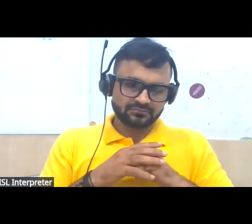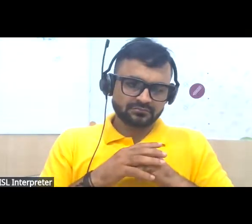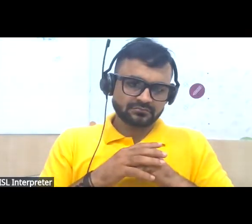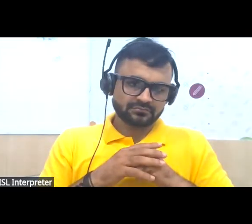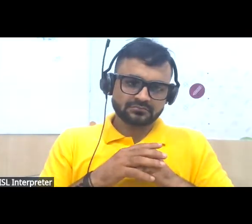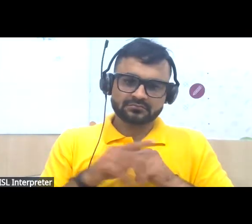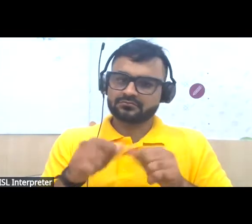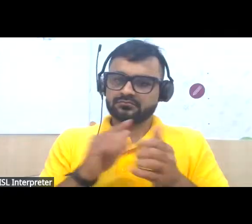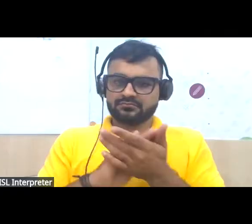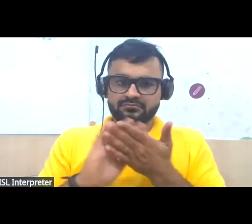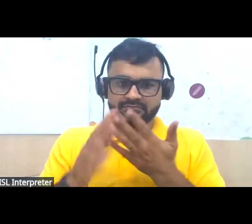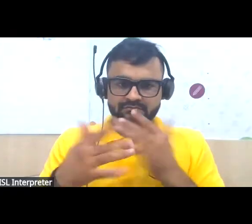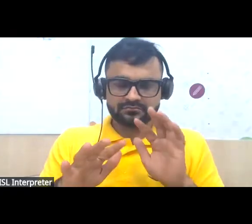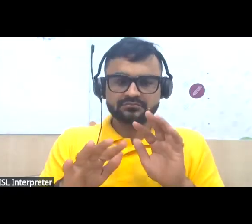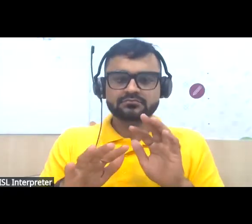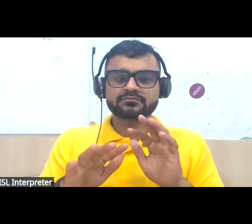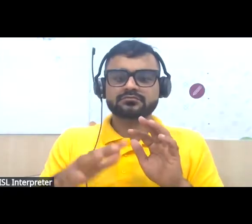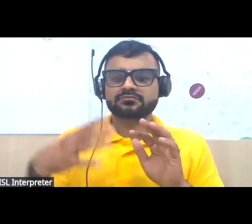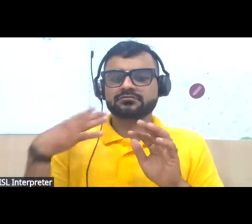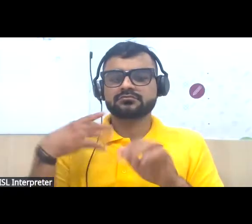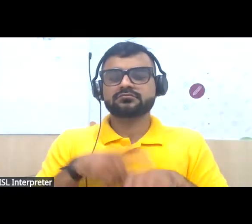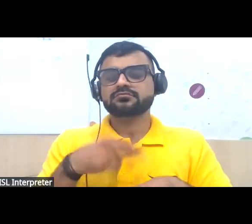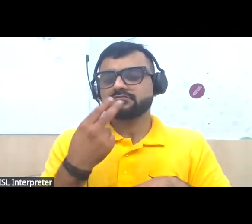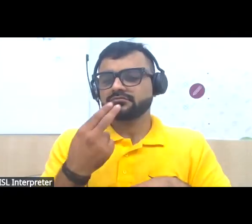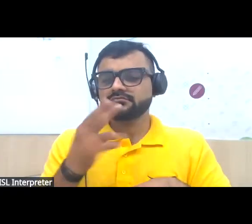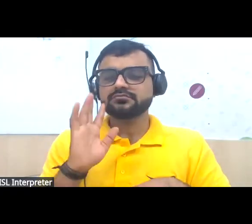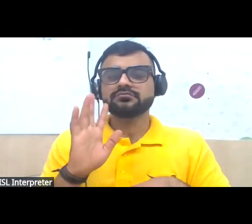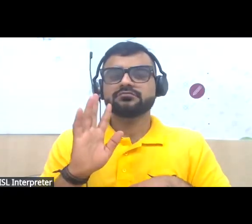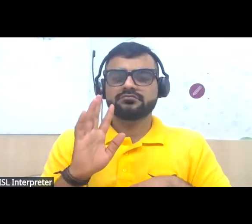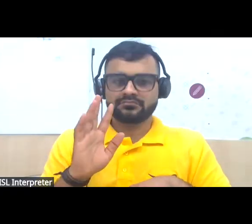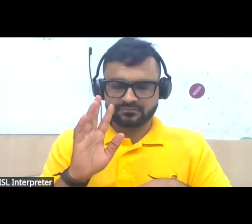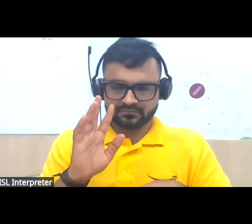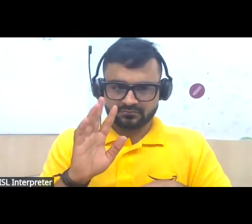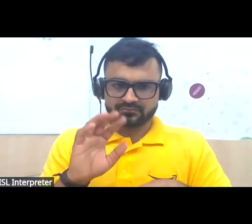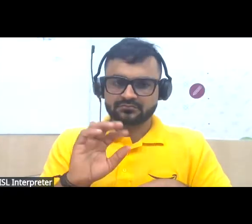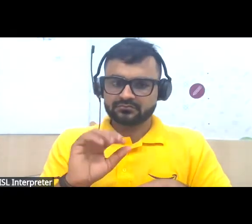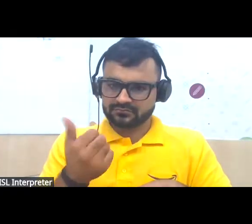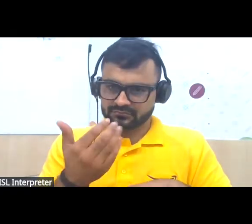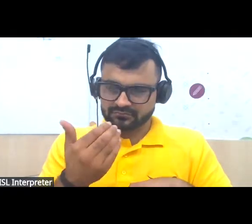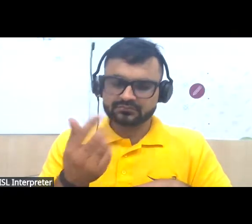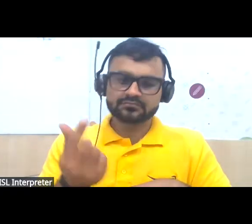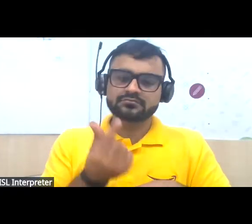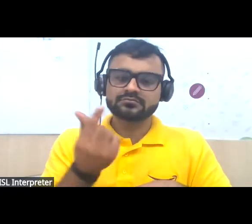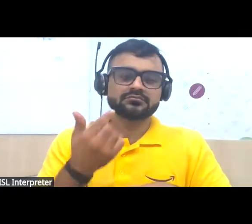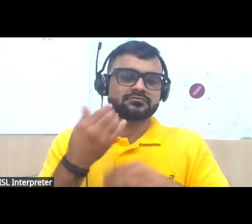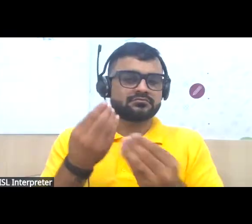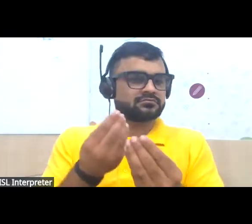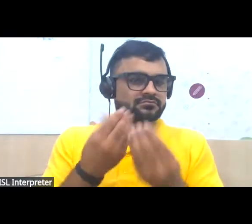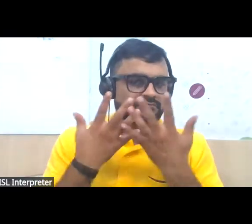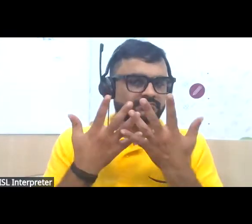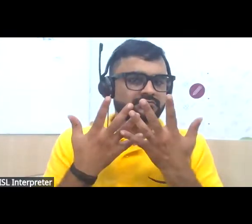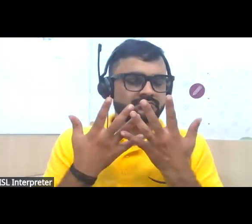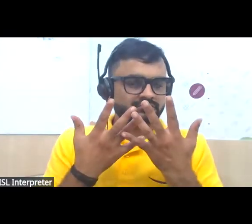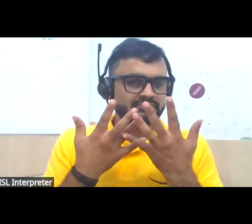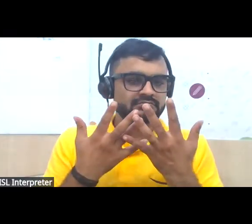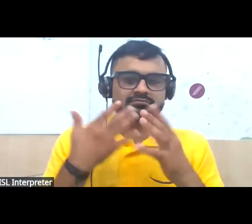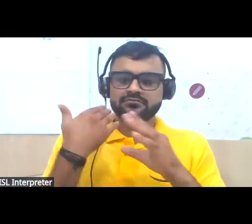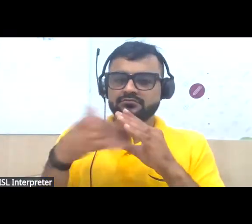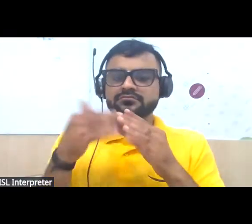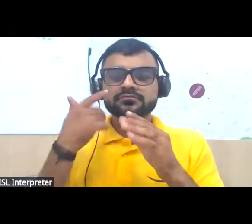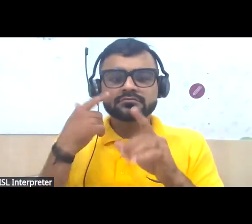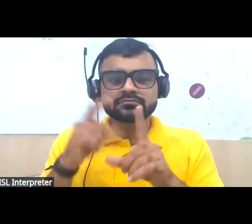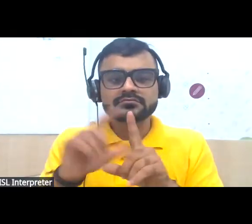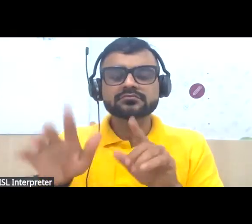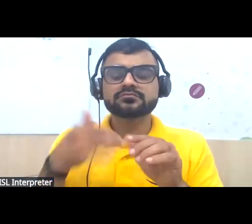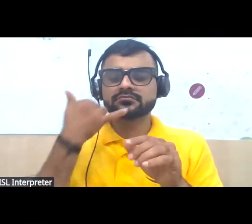So with this, I'll just wait for 2 minutes till you can use the information with respect to the email ID and